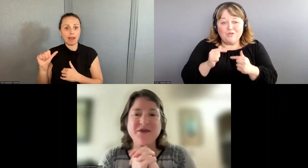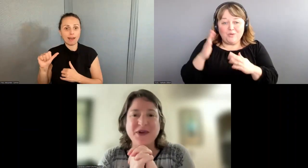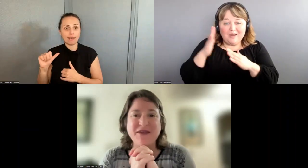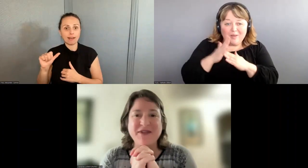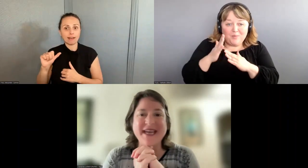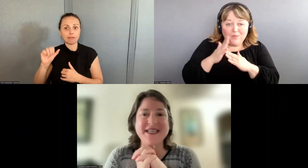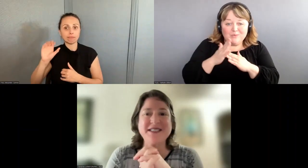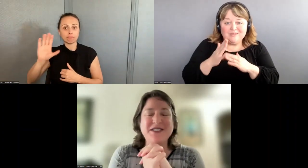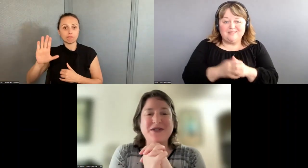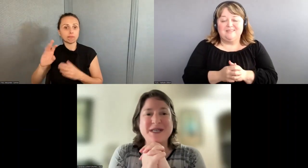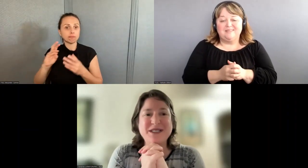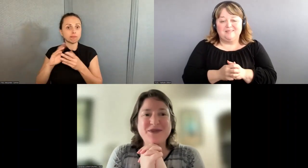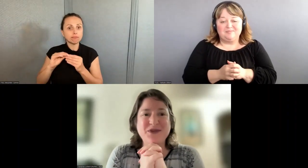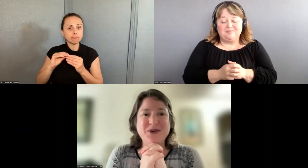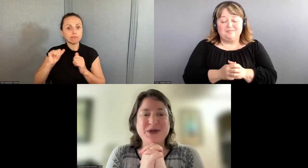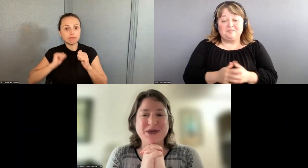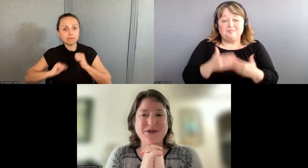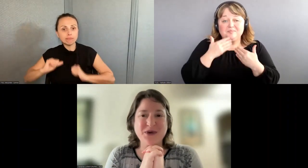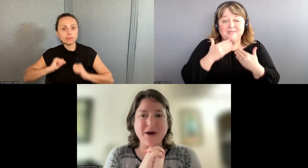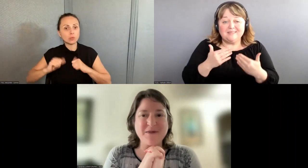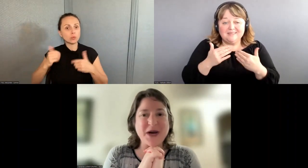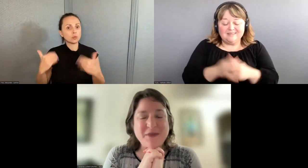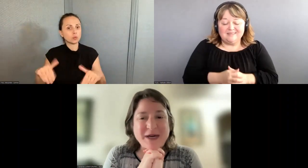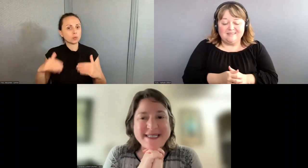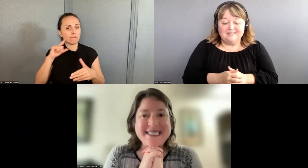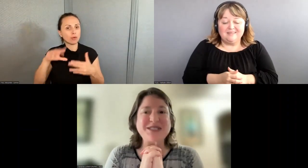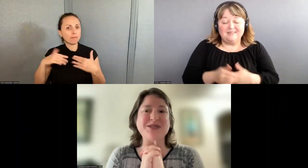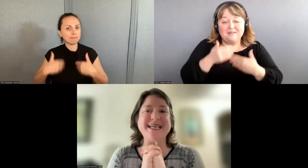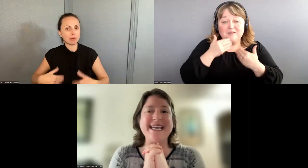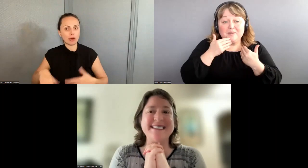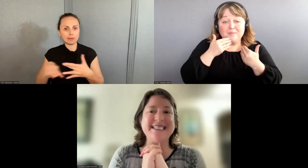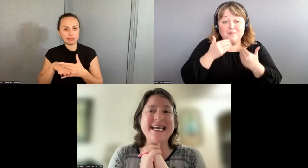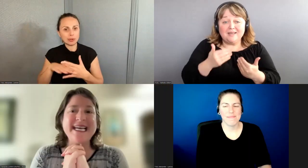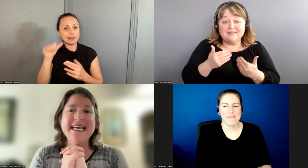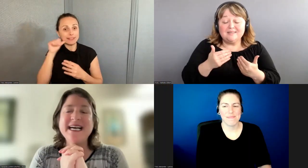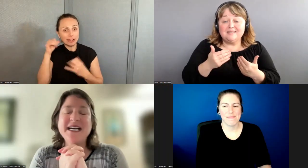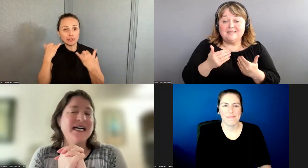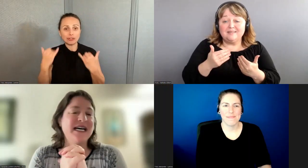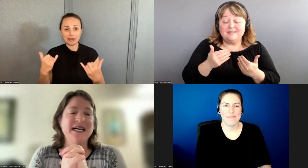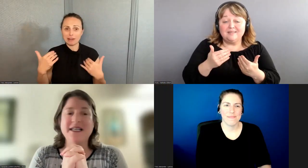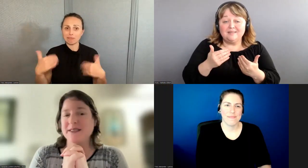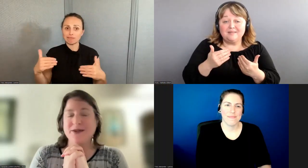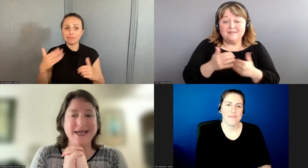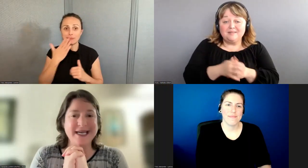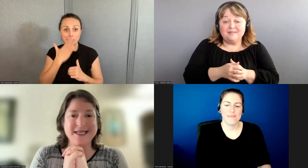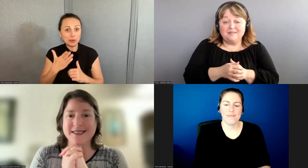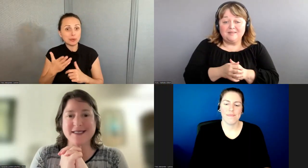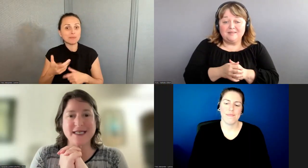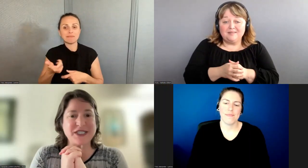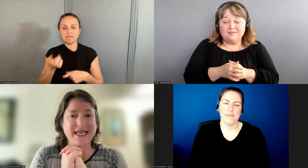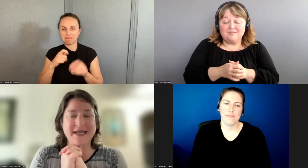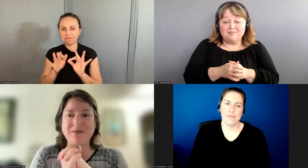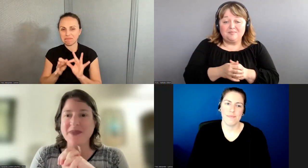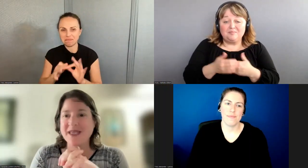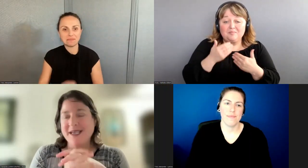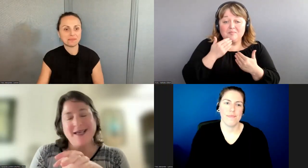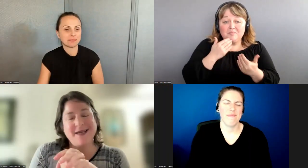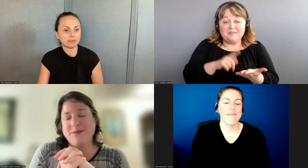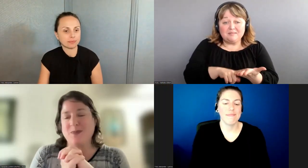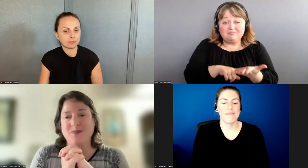for giving that to us for our body breaks yesterday and today. Luca has such a